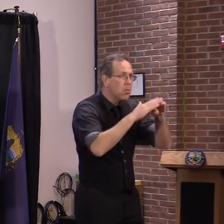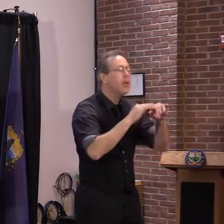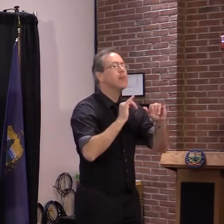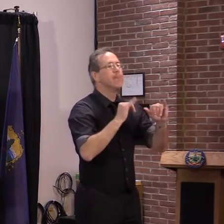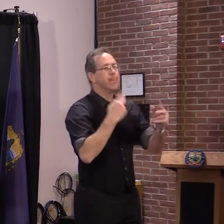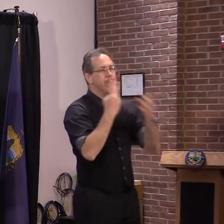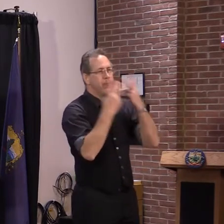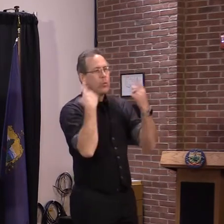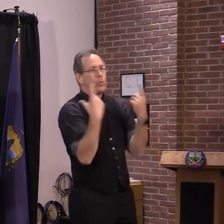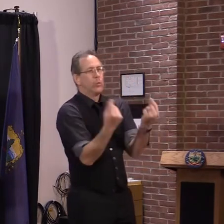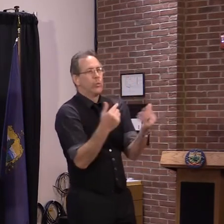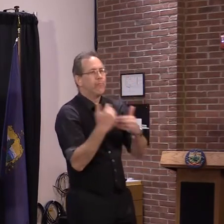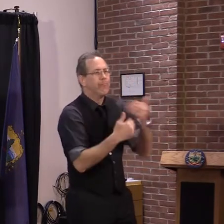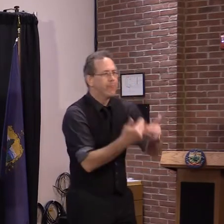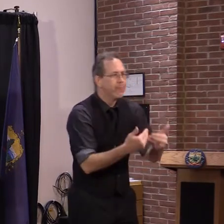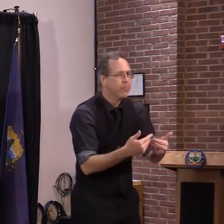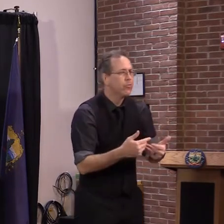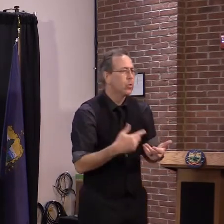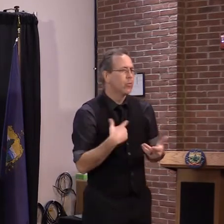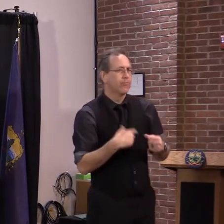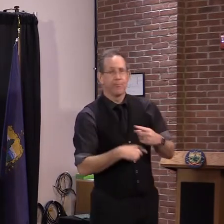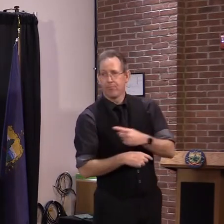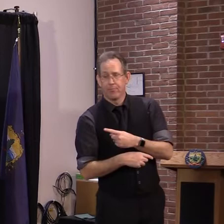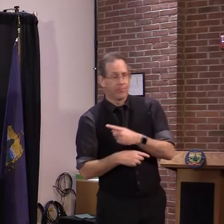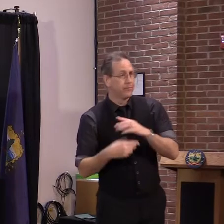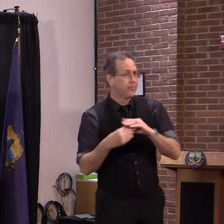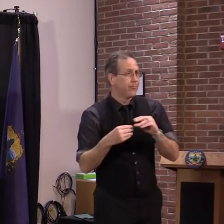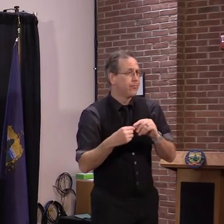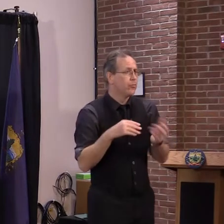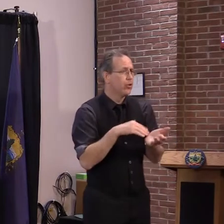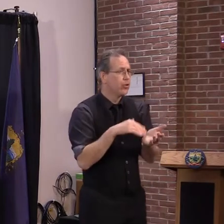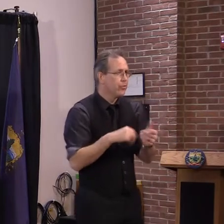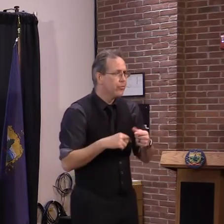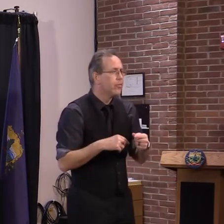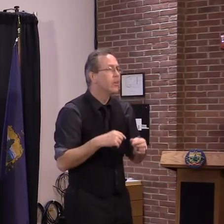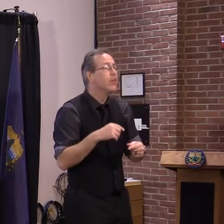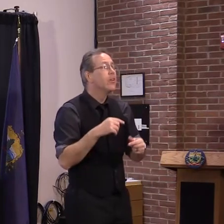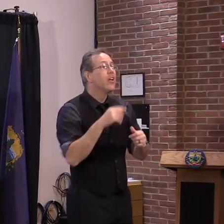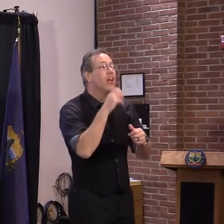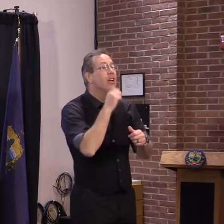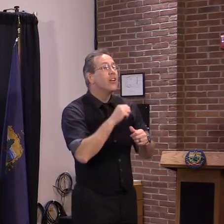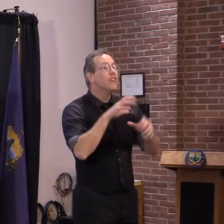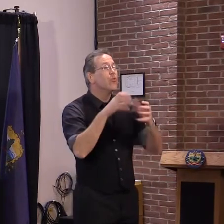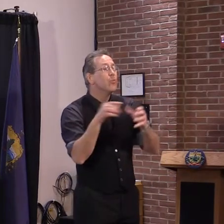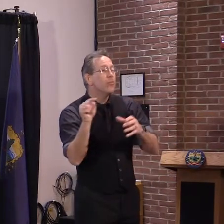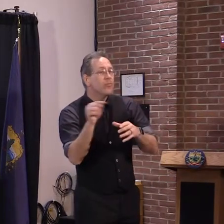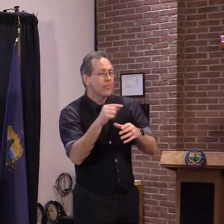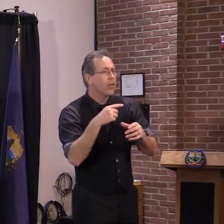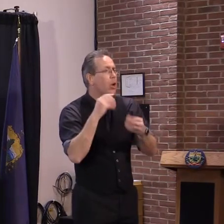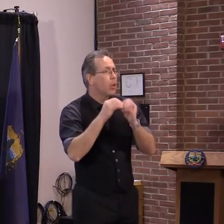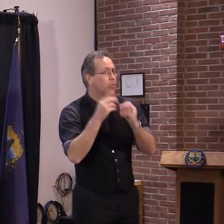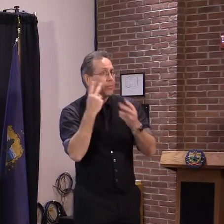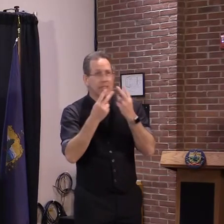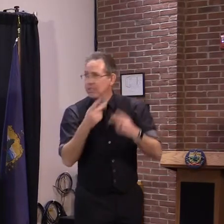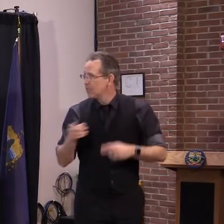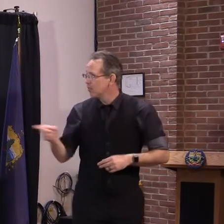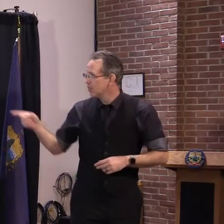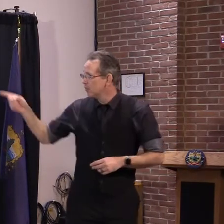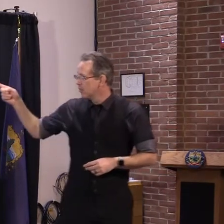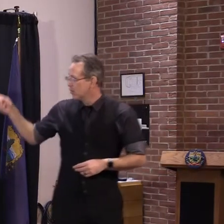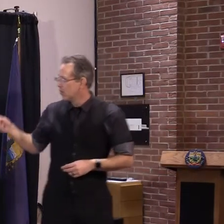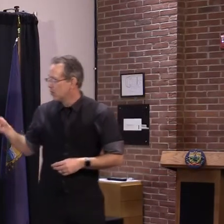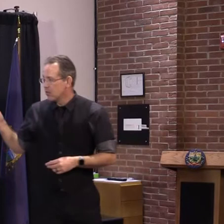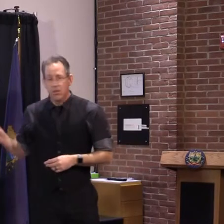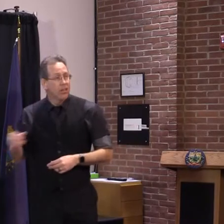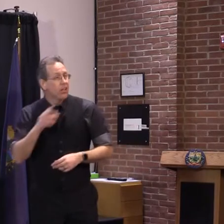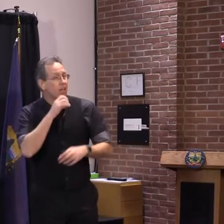Yeah, Aaron, every age group in the state is dropping quite precipitously in terms of our cases, and we did